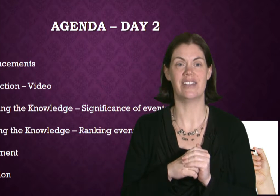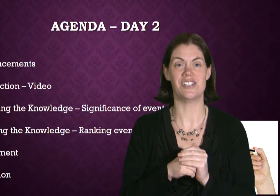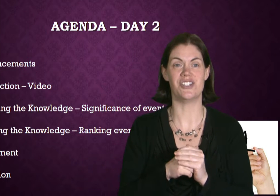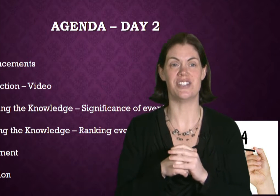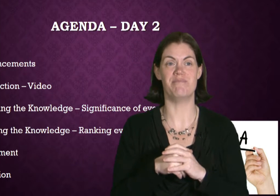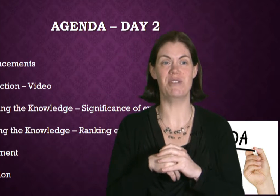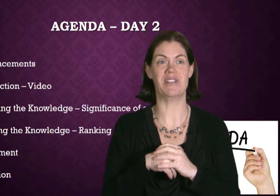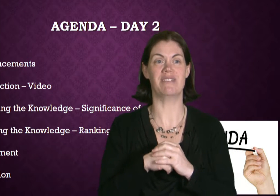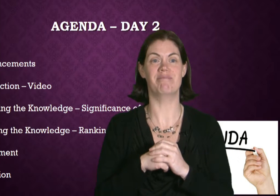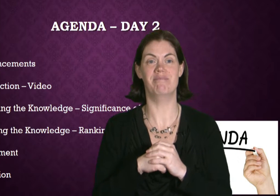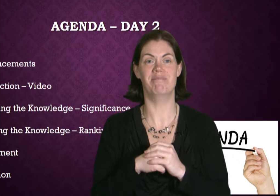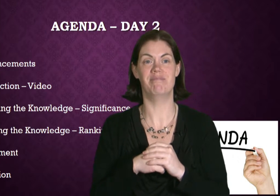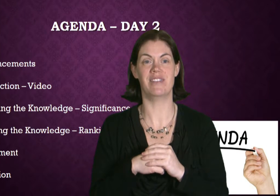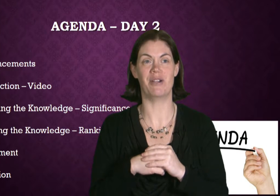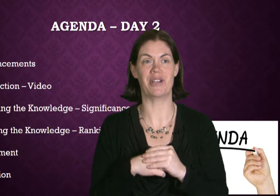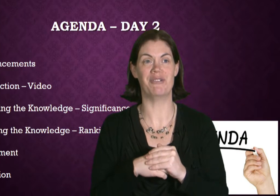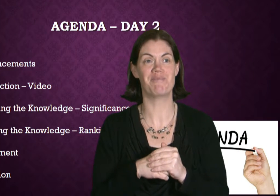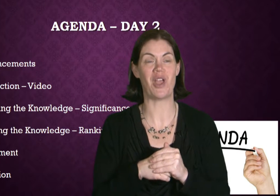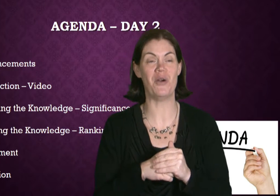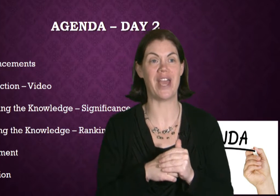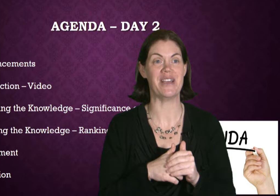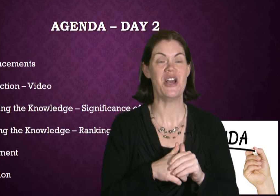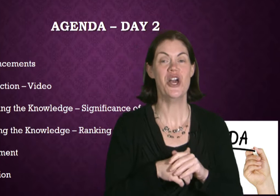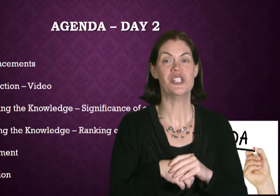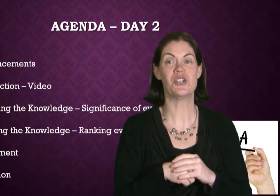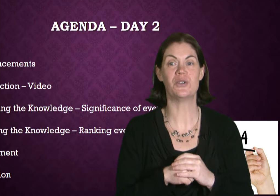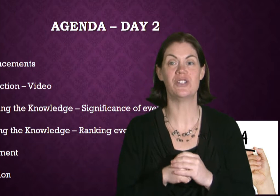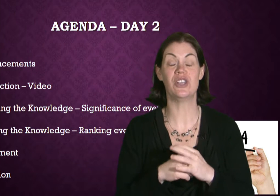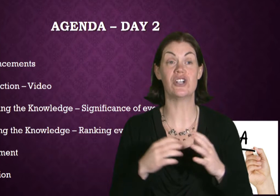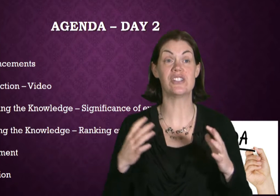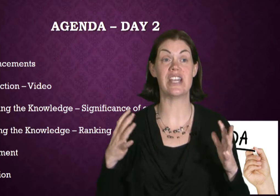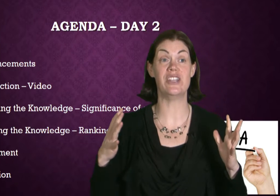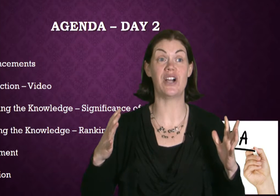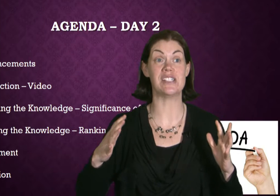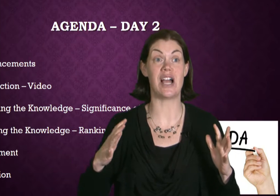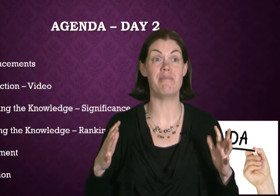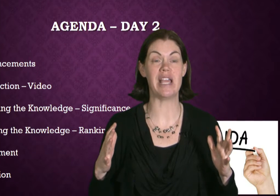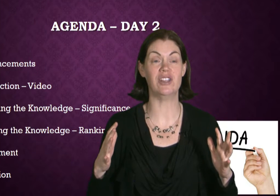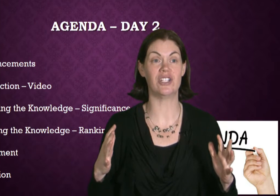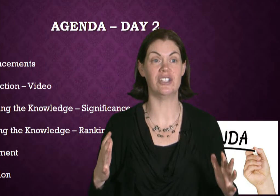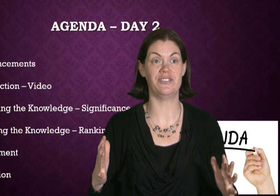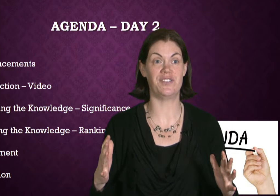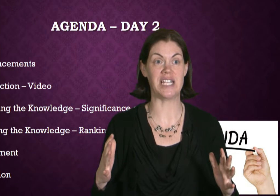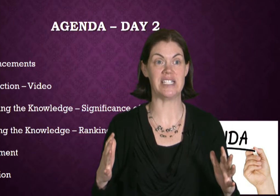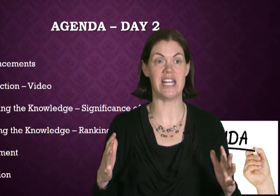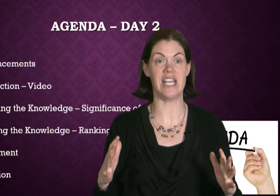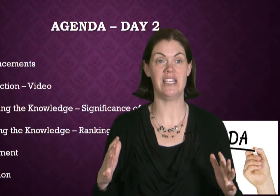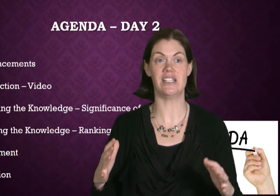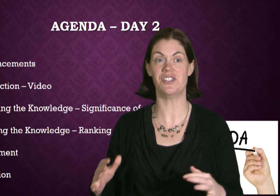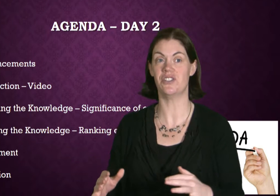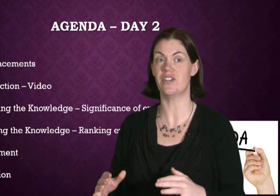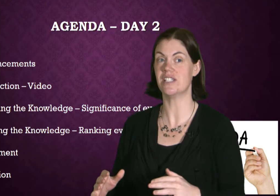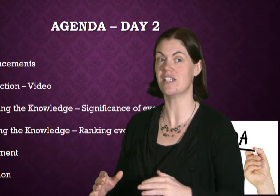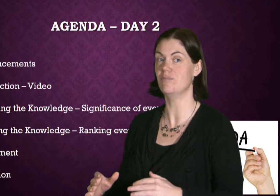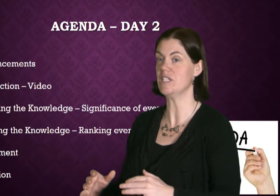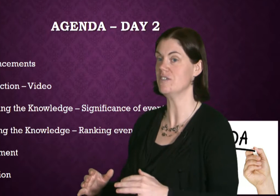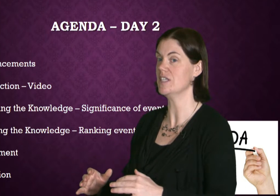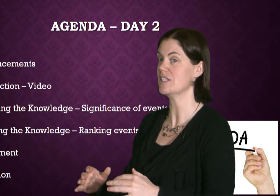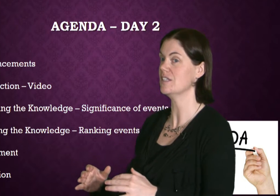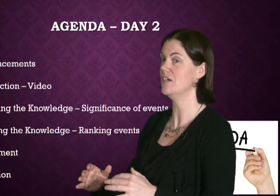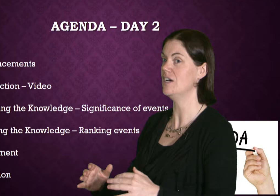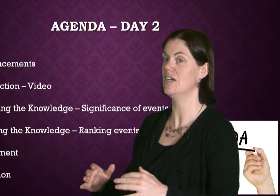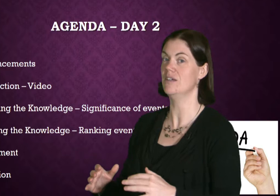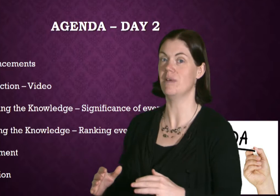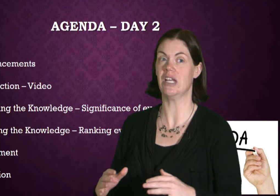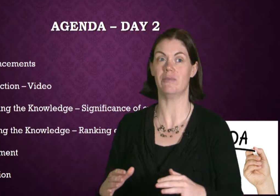Yeah, let's just mute him. There we go. Okay, so you guys, I might look a little funny today because you'll notice I'll be doing